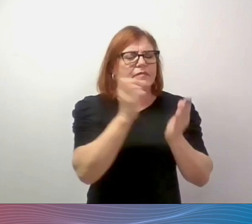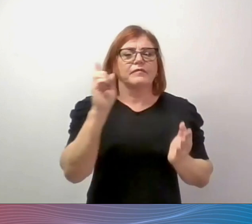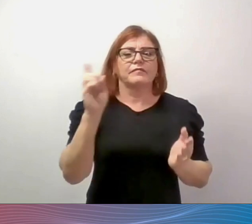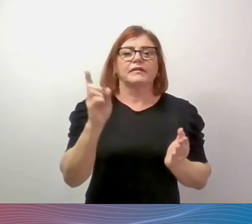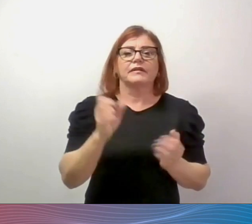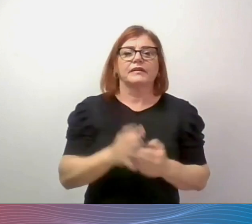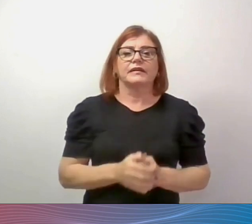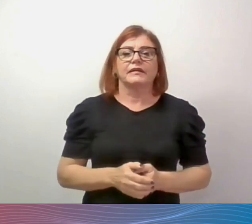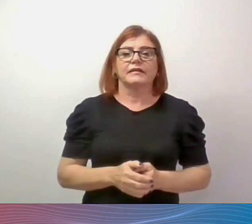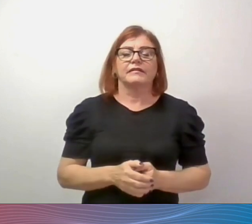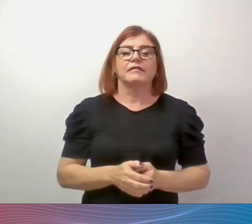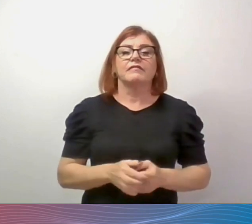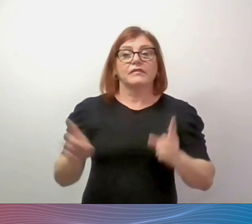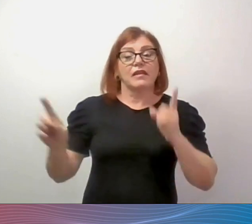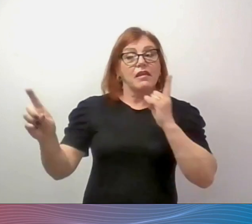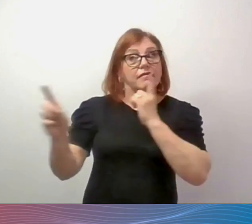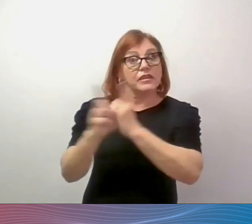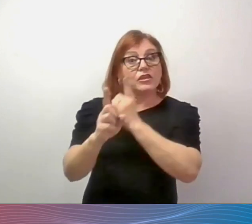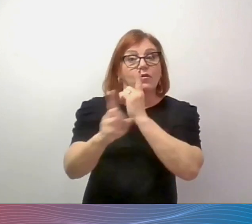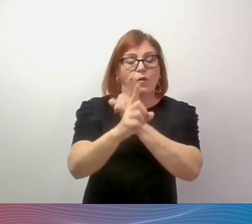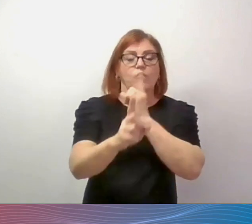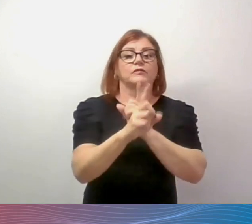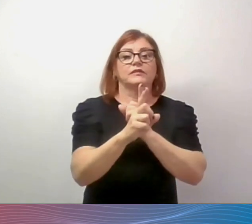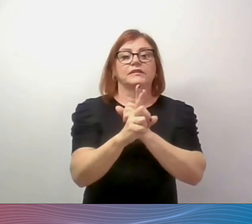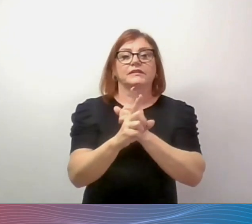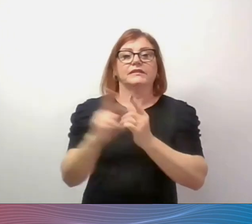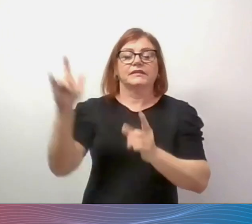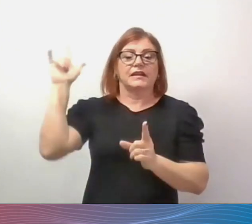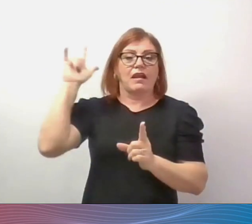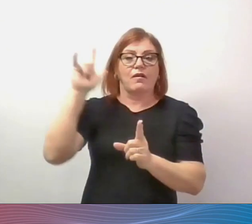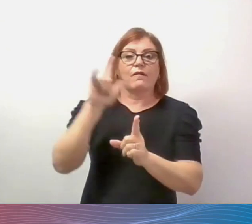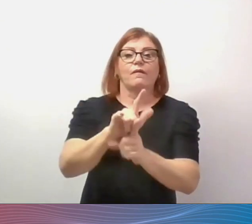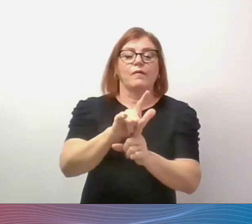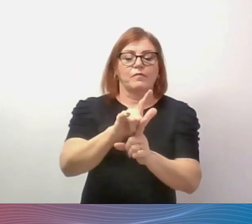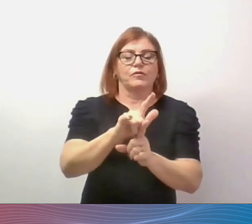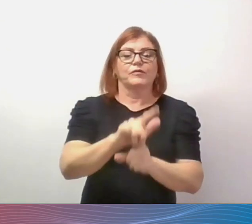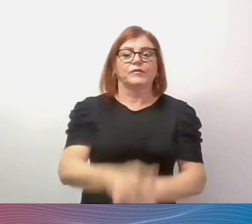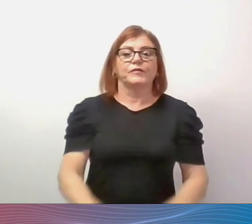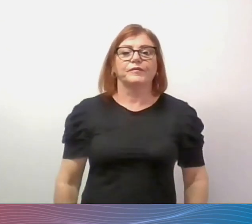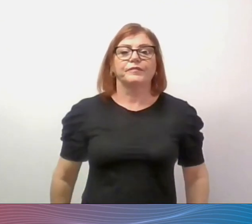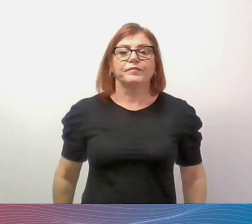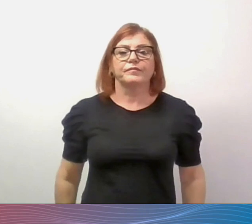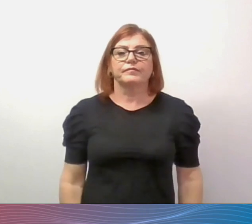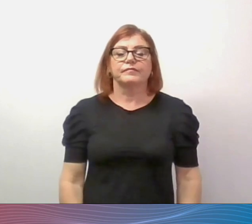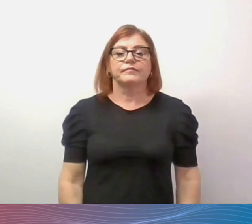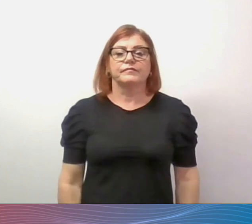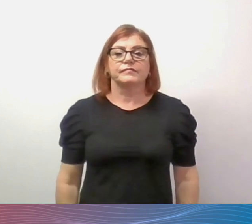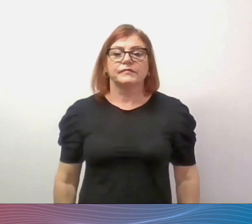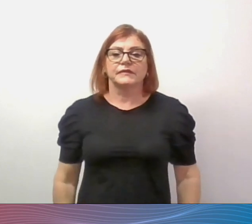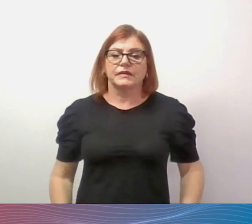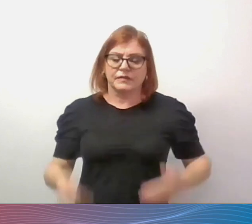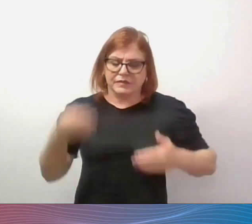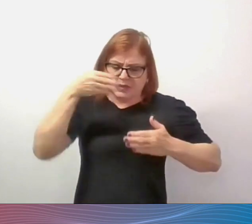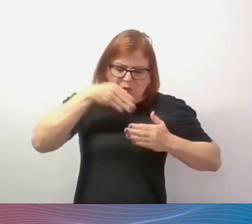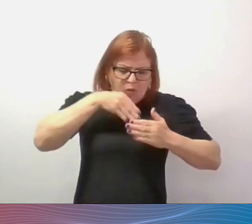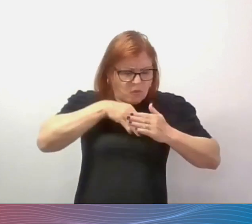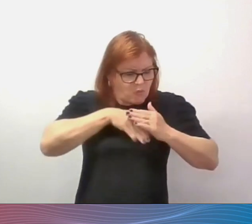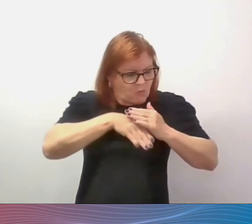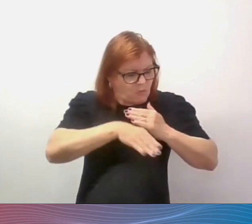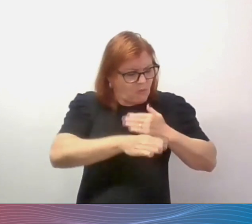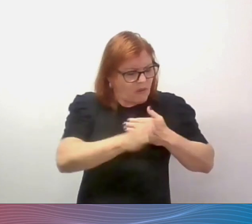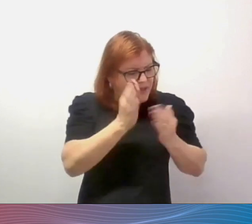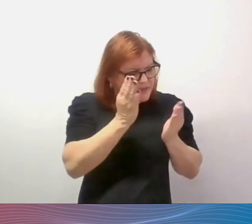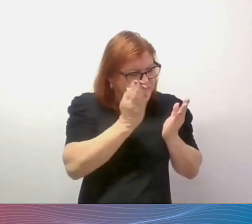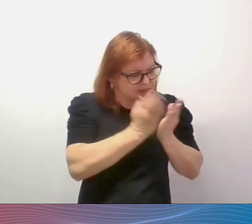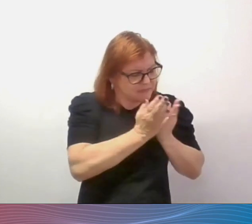alcançar o amor. You will reach love. Vou ler de novo. Aquele, entretanto, que guarda a palavra nele. But whoever keeps his word.